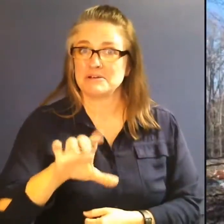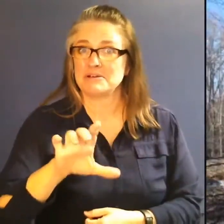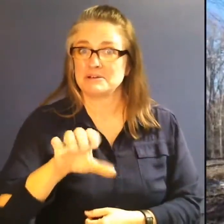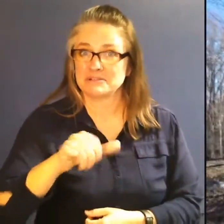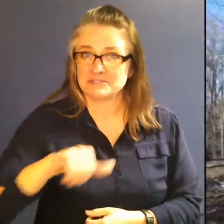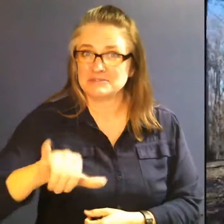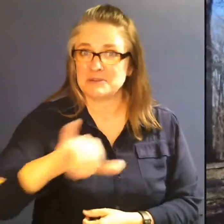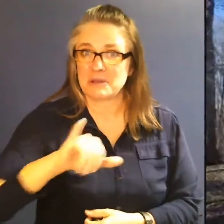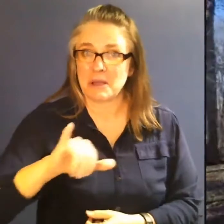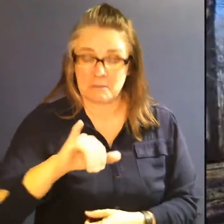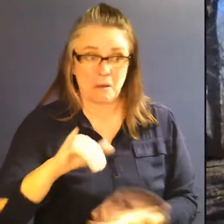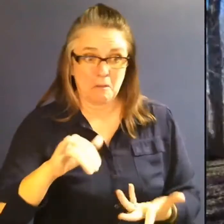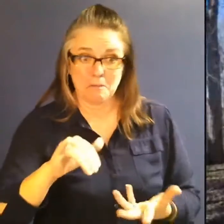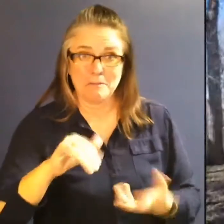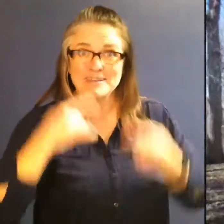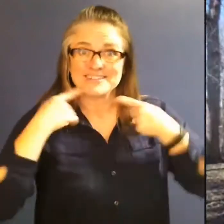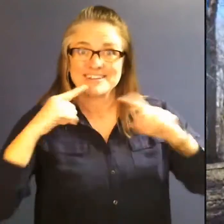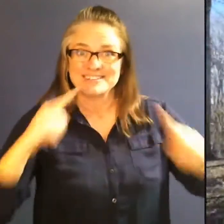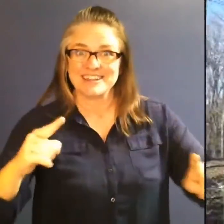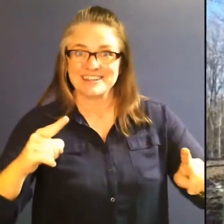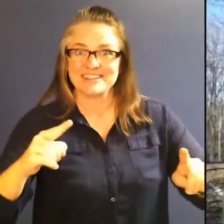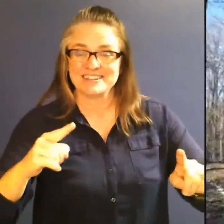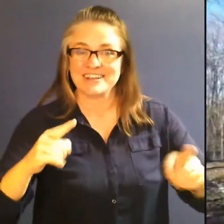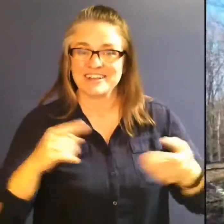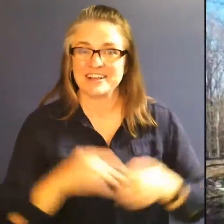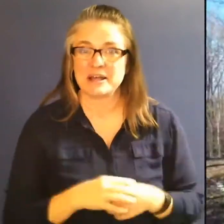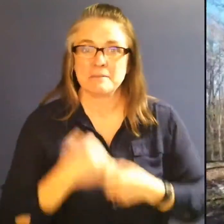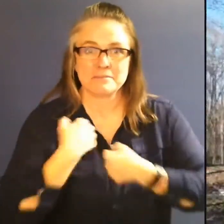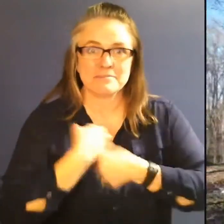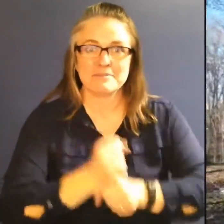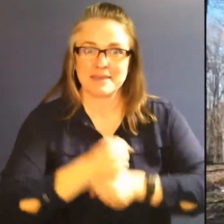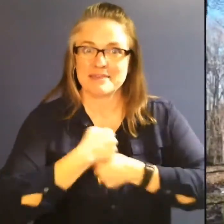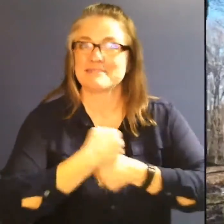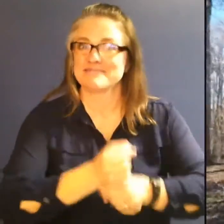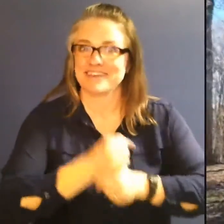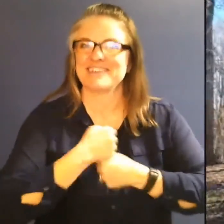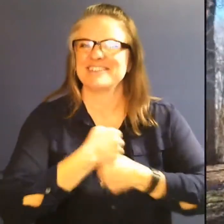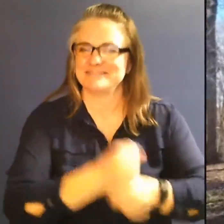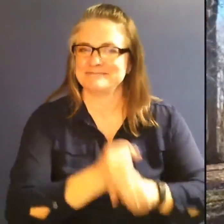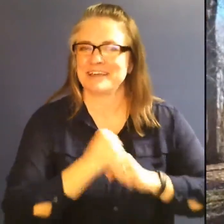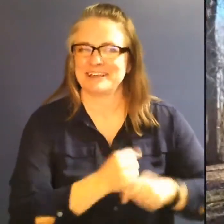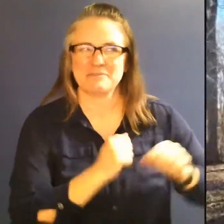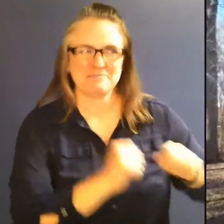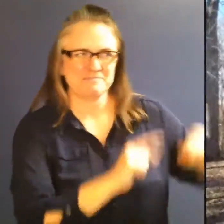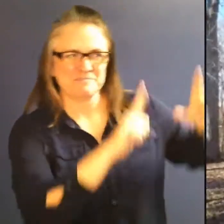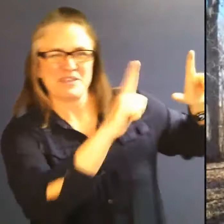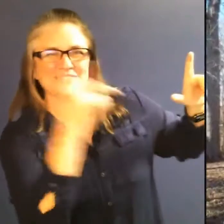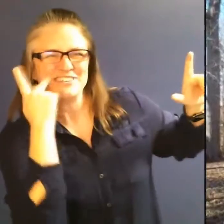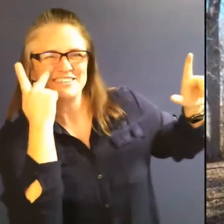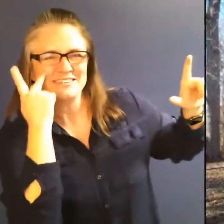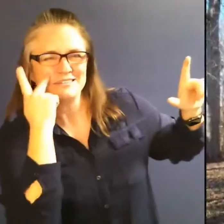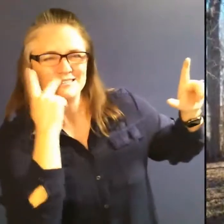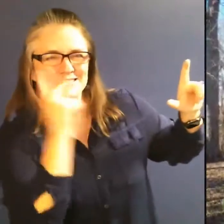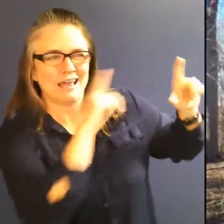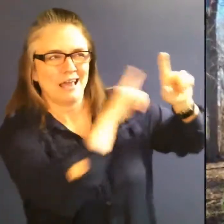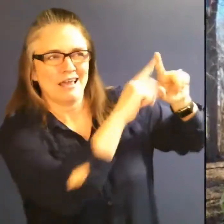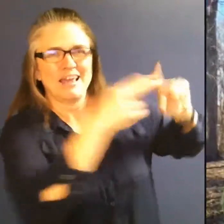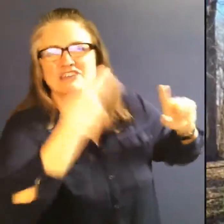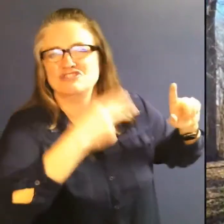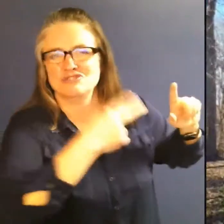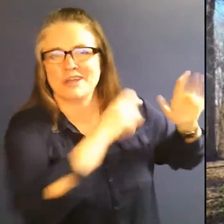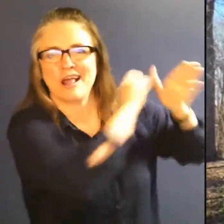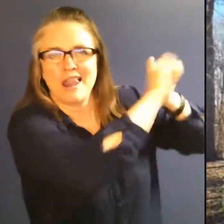quite a bit. Maybe I'll show you how much they made there. There's a board in here, an old historic board that's pretty neat, and it has some